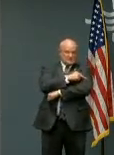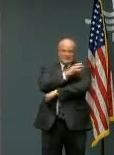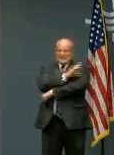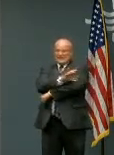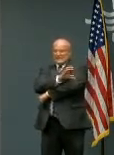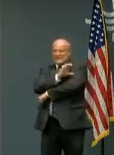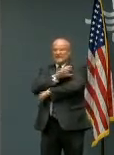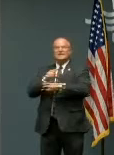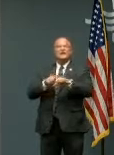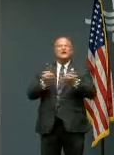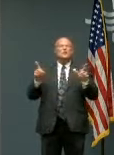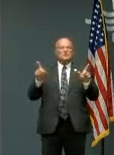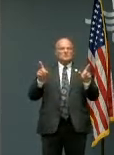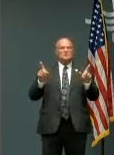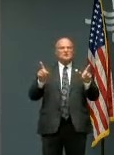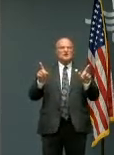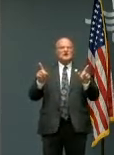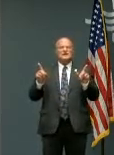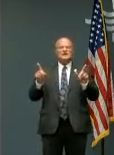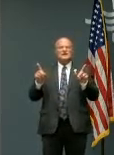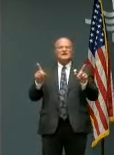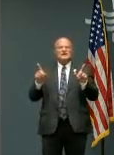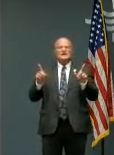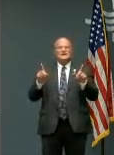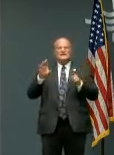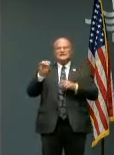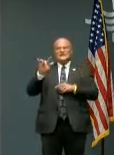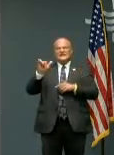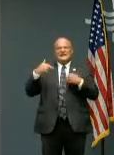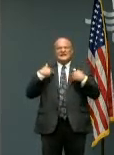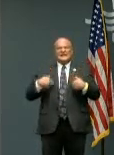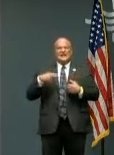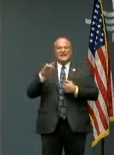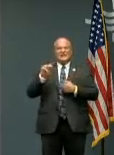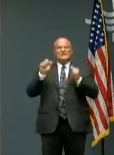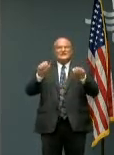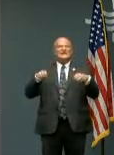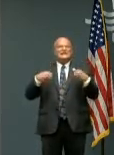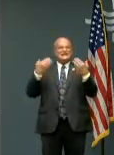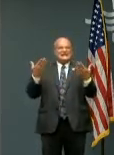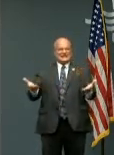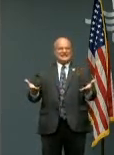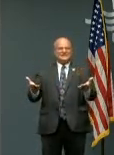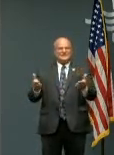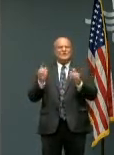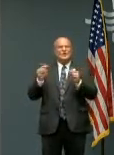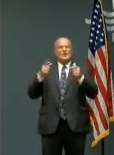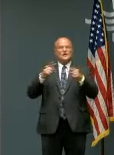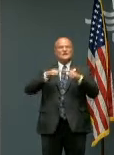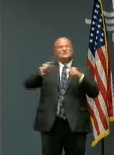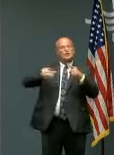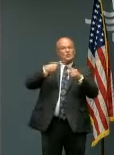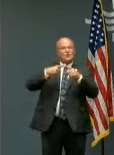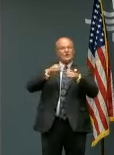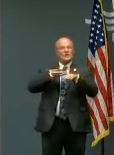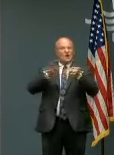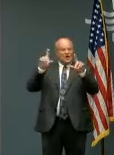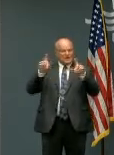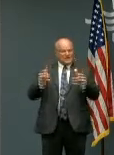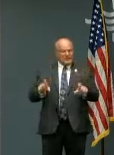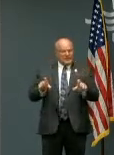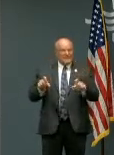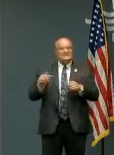clinic, but it is the county health unit that can give you a quick turnaround on a